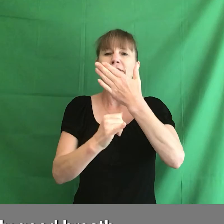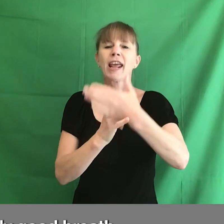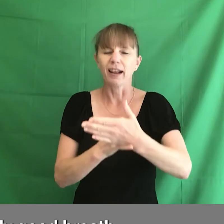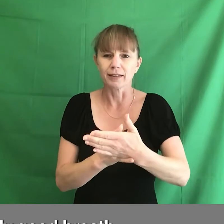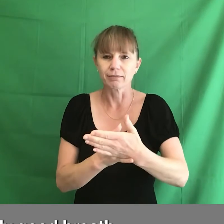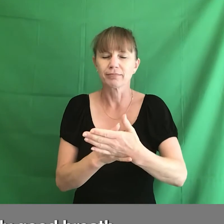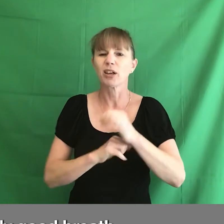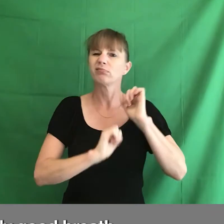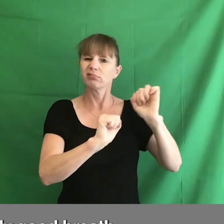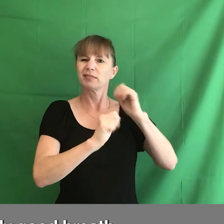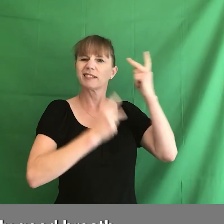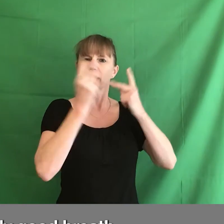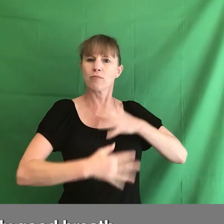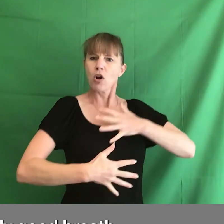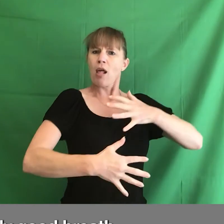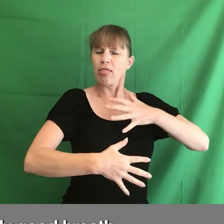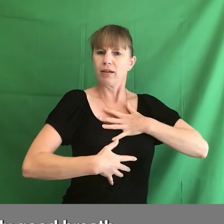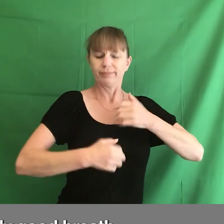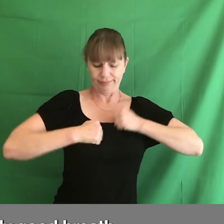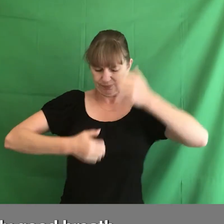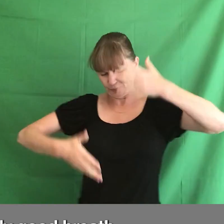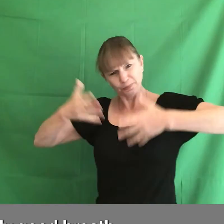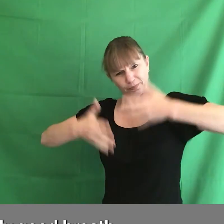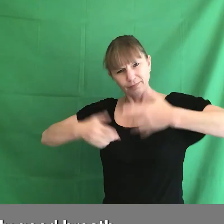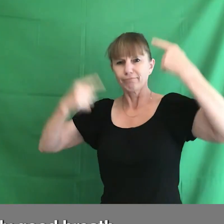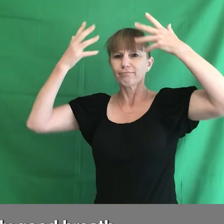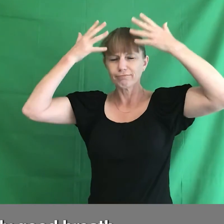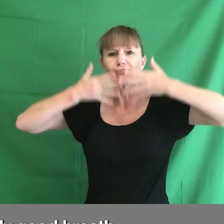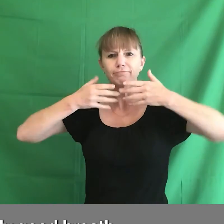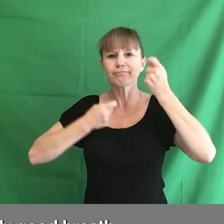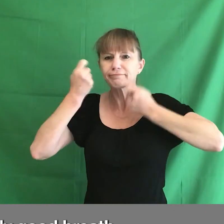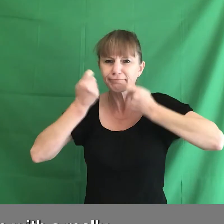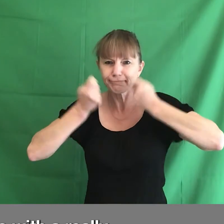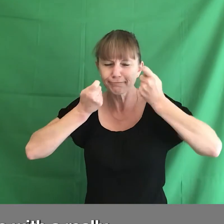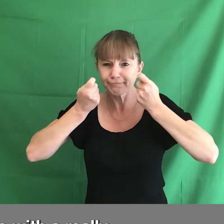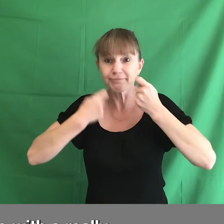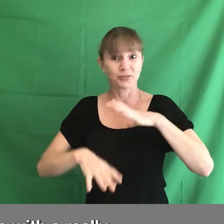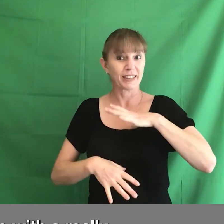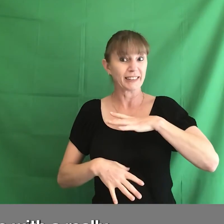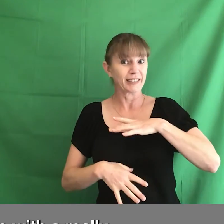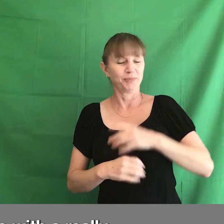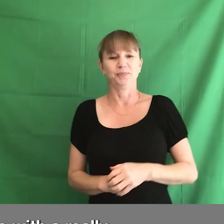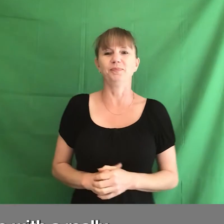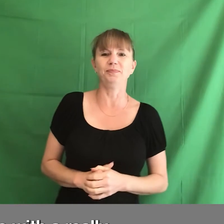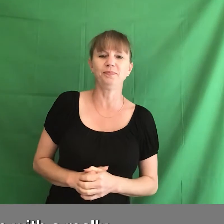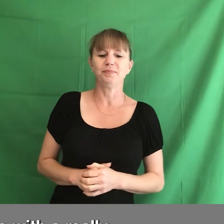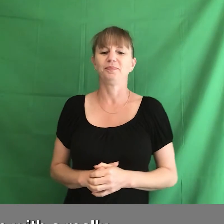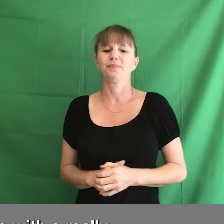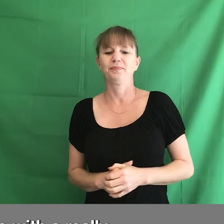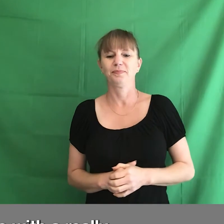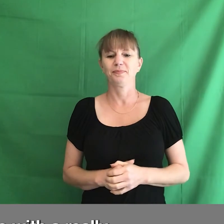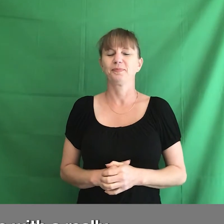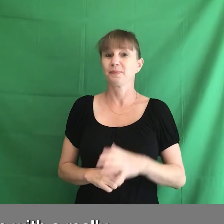So we need to take a really good breath before what we need is individuality. So let's have one more go with a really, really